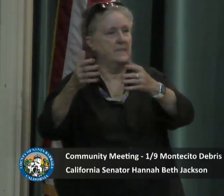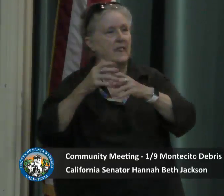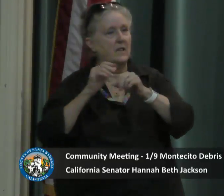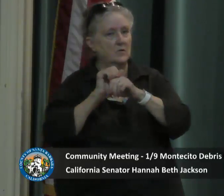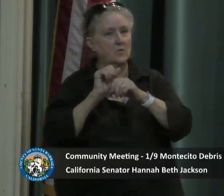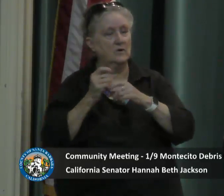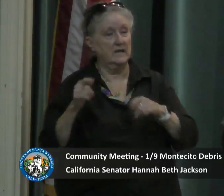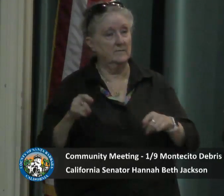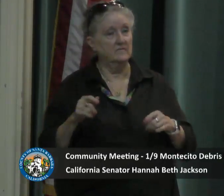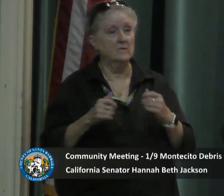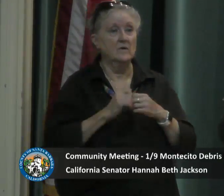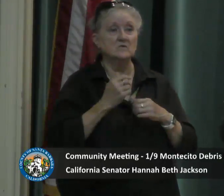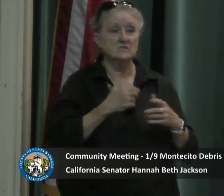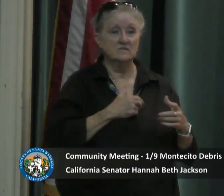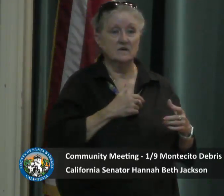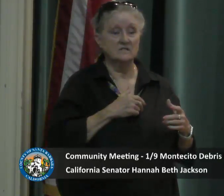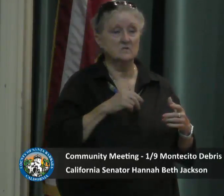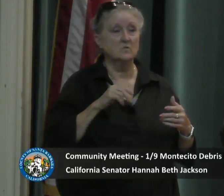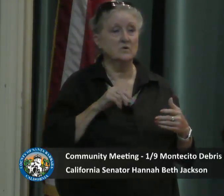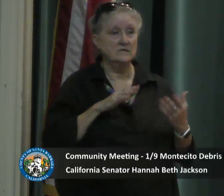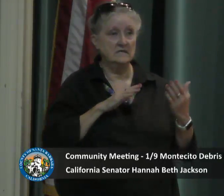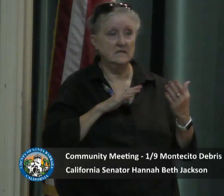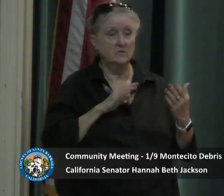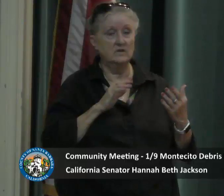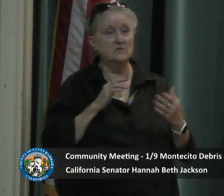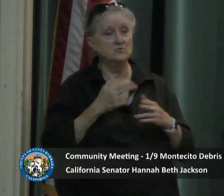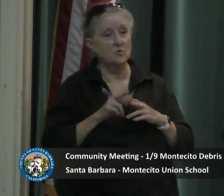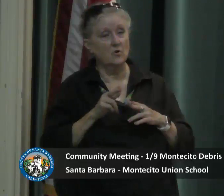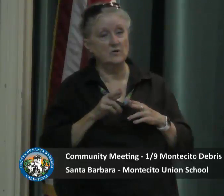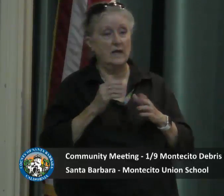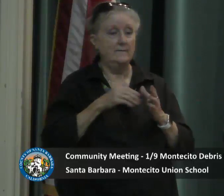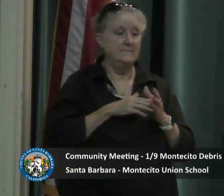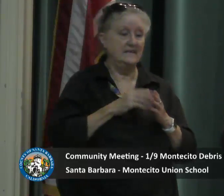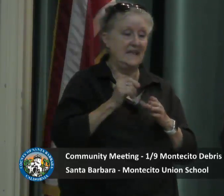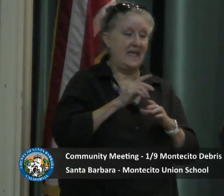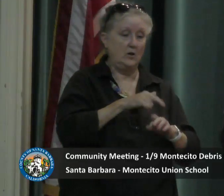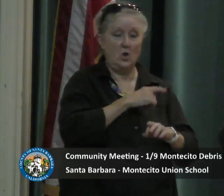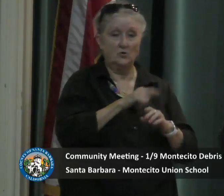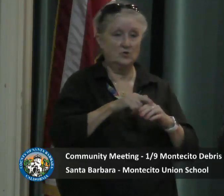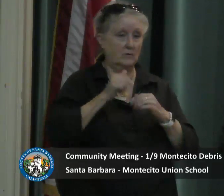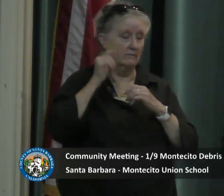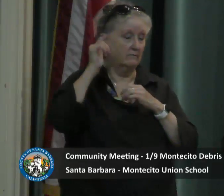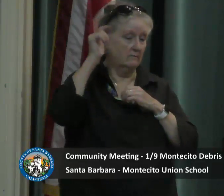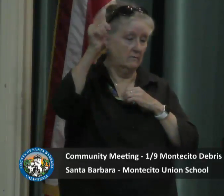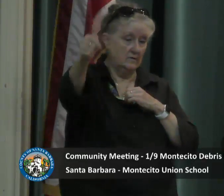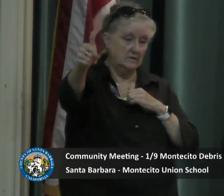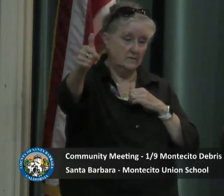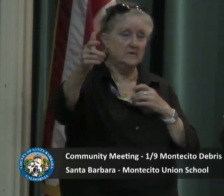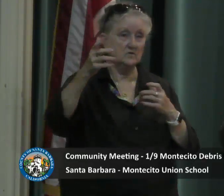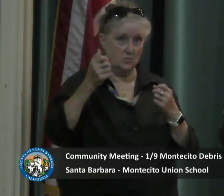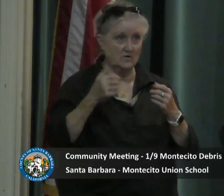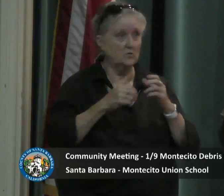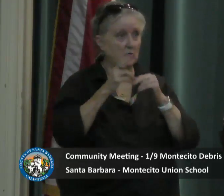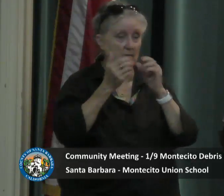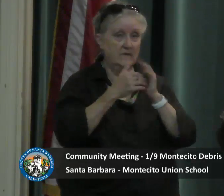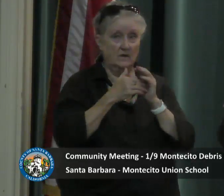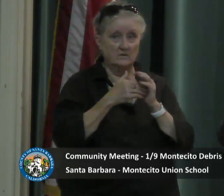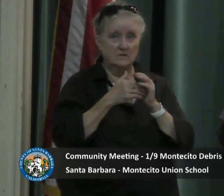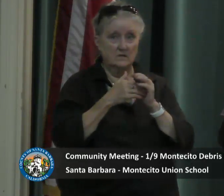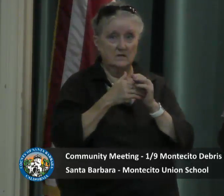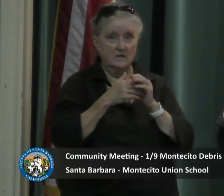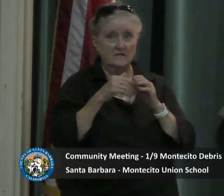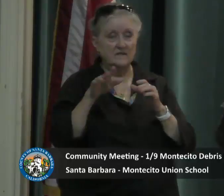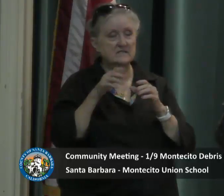of us here, we're dealing with the short term, the midterm, and the long term, because we want to rebuild. This is indeed the